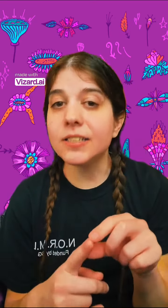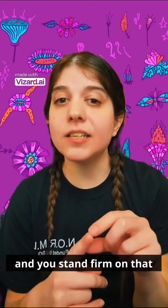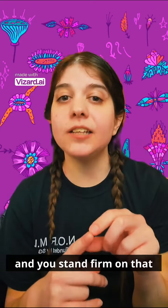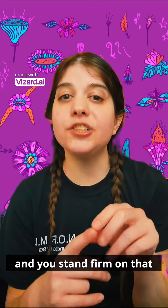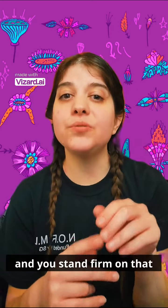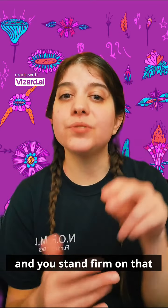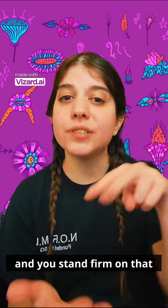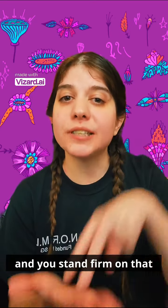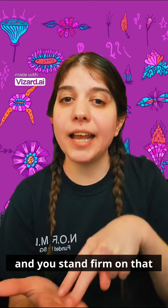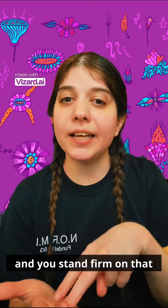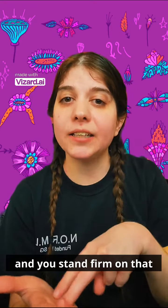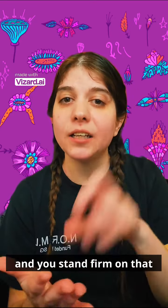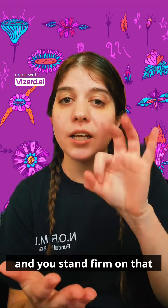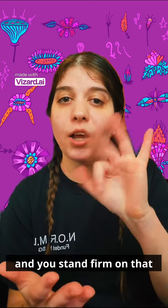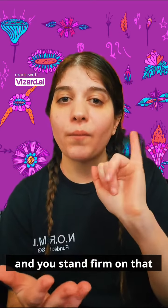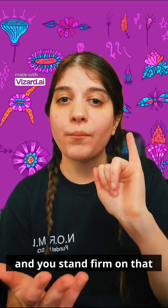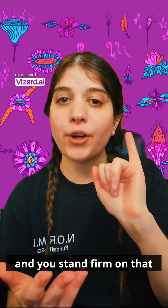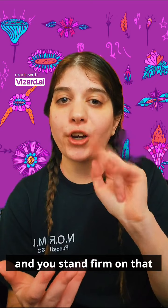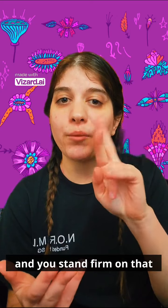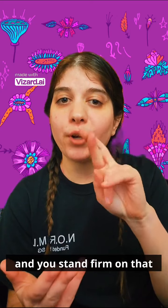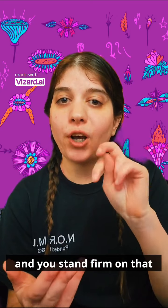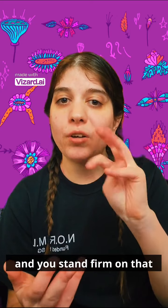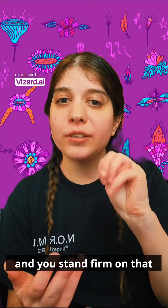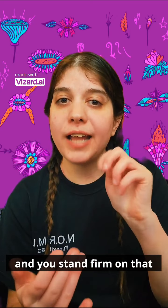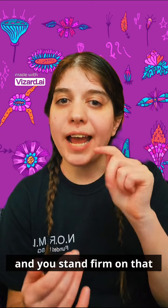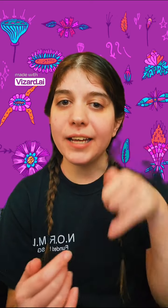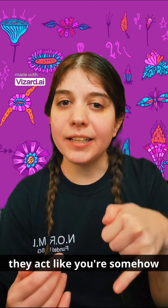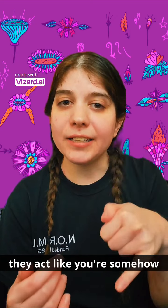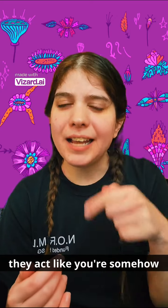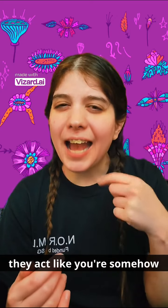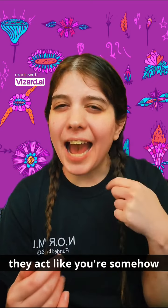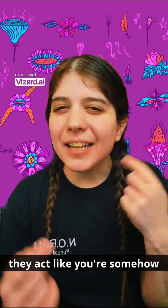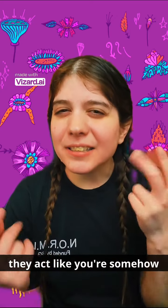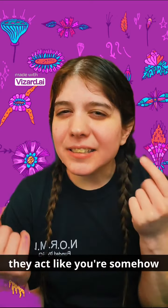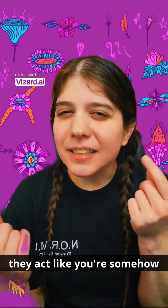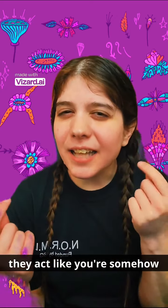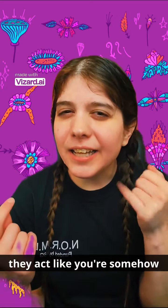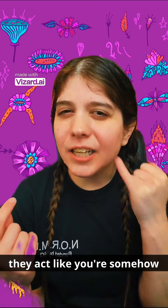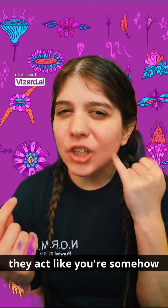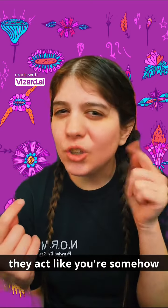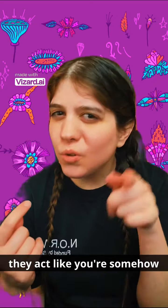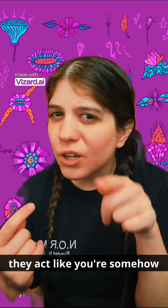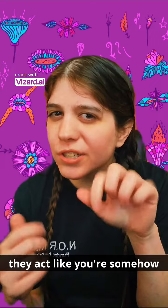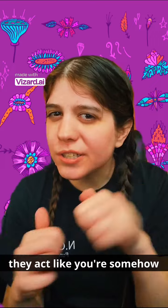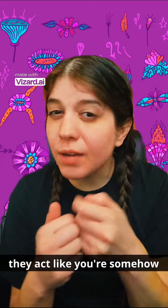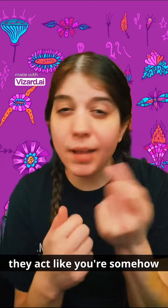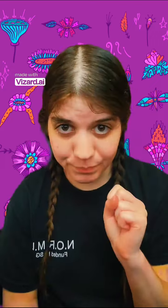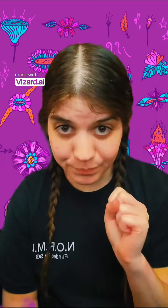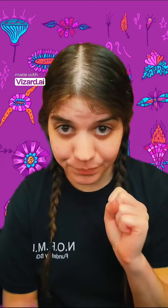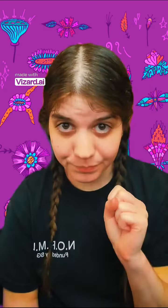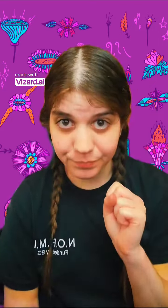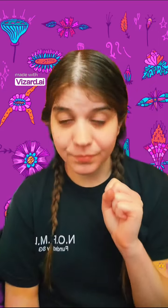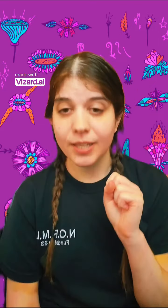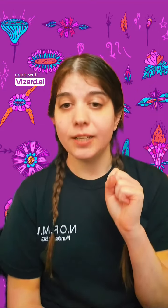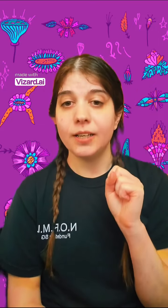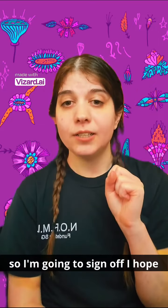and you stand firm on that, they act like you're somehow. So